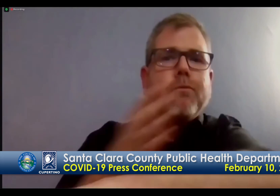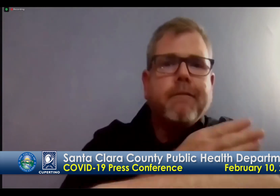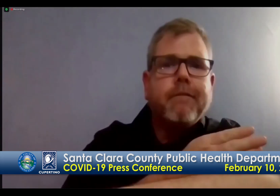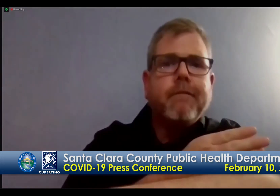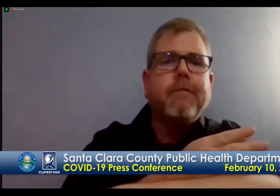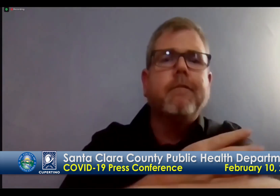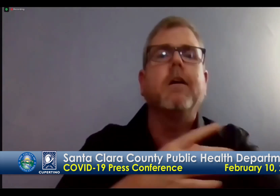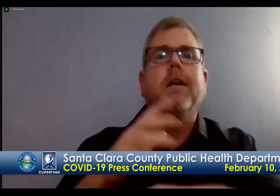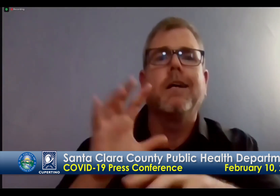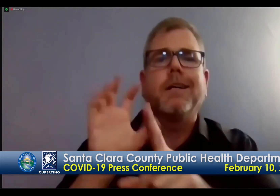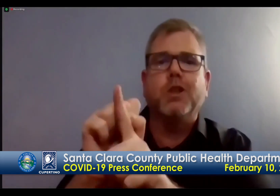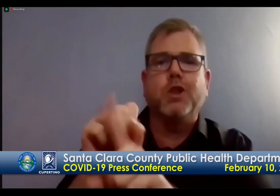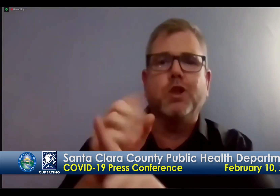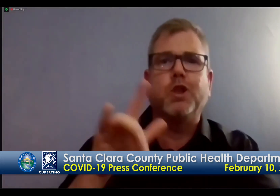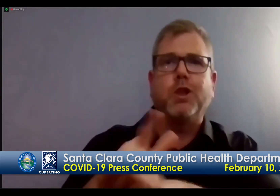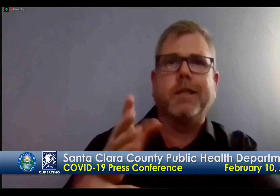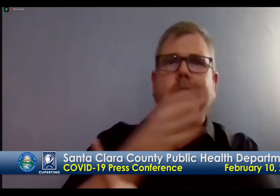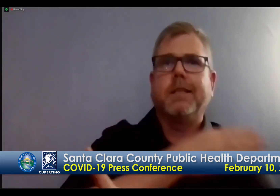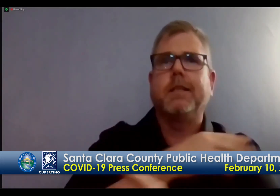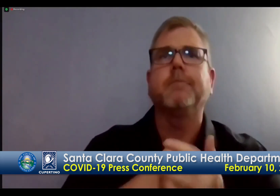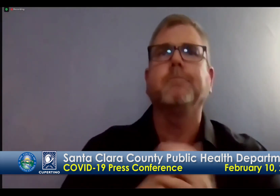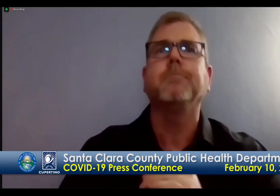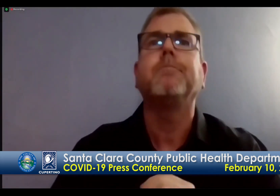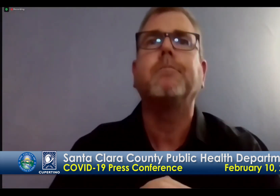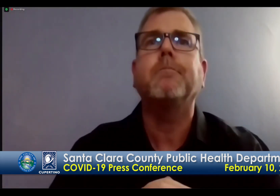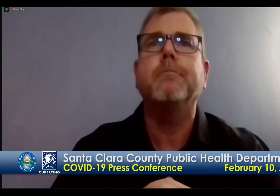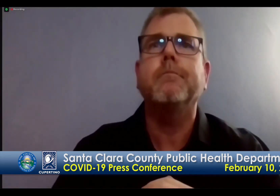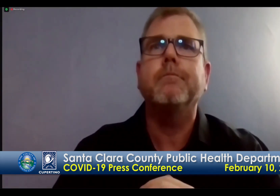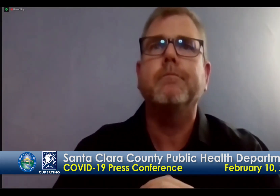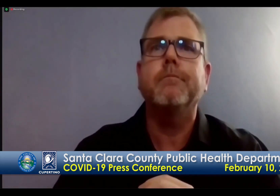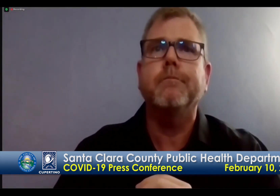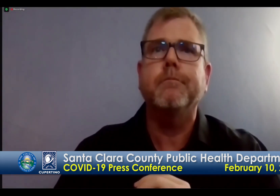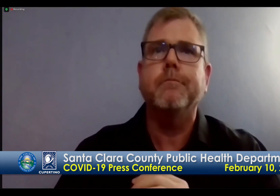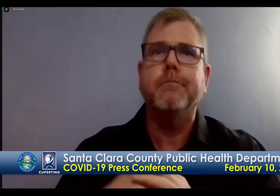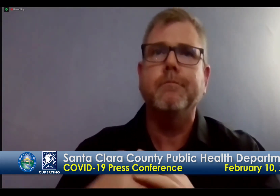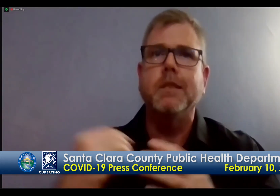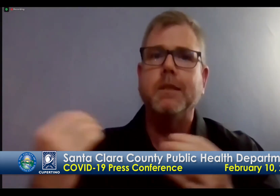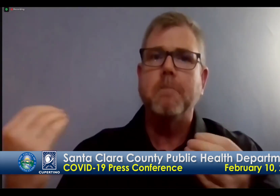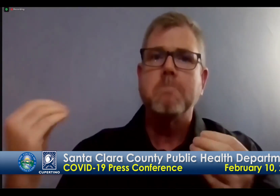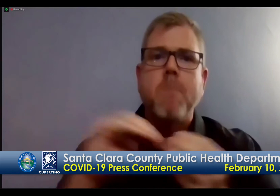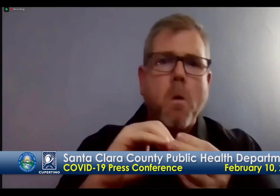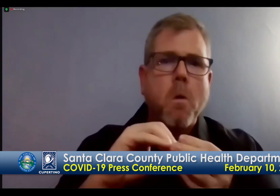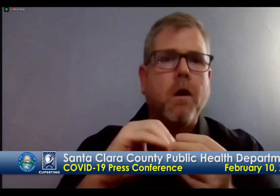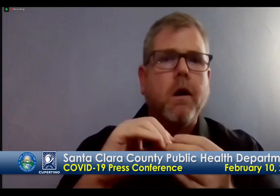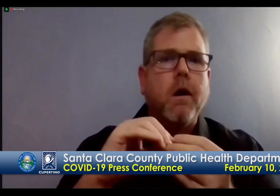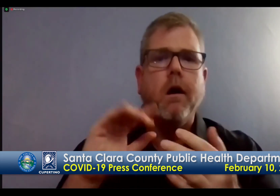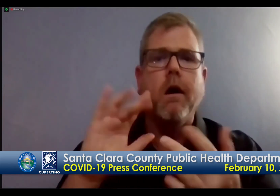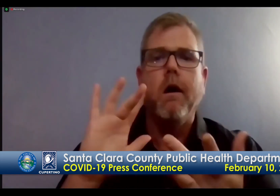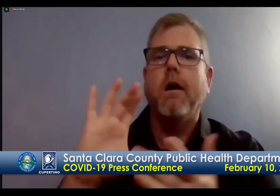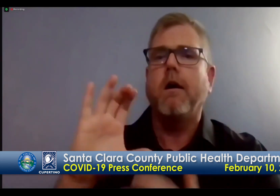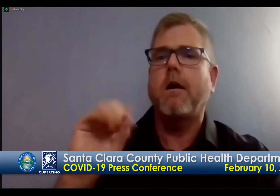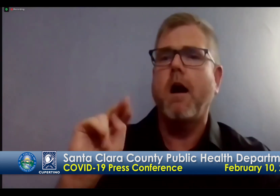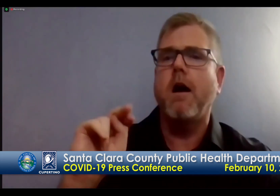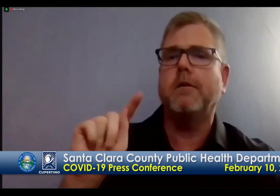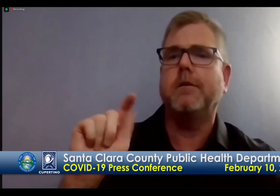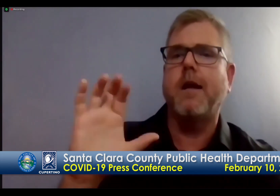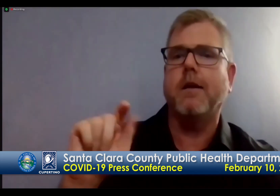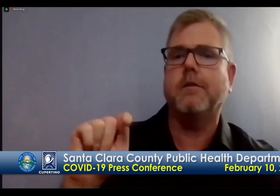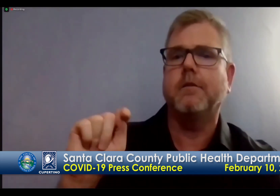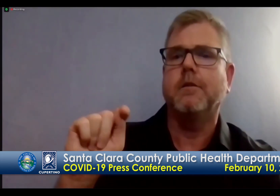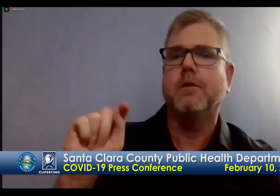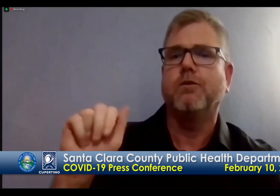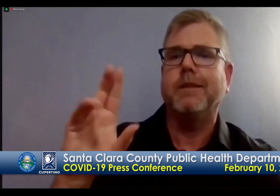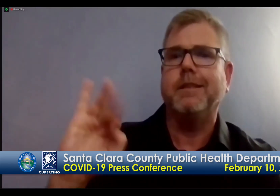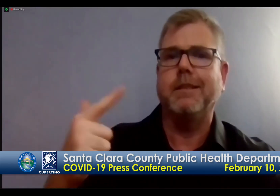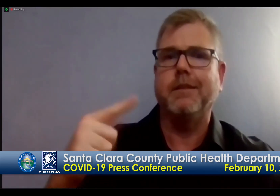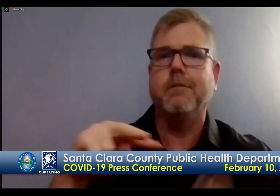of isolated and taken care of really quickly? Is that on the table? Is that something that is possible to do and that we should be